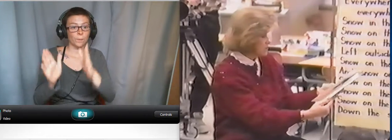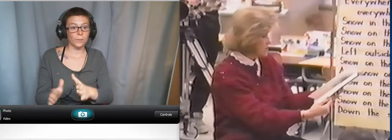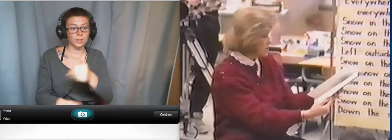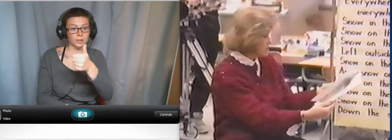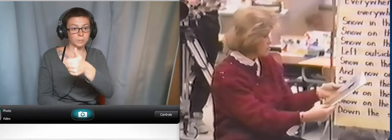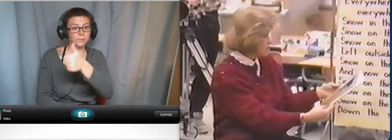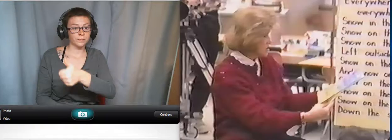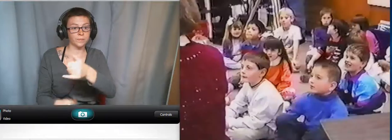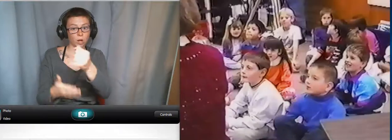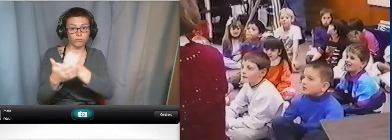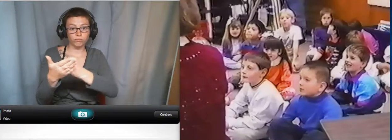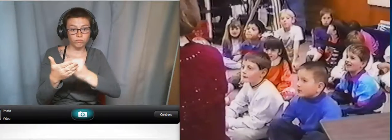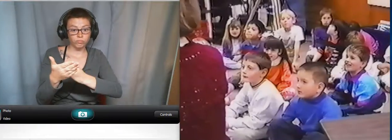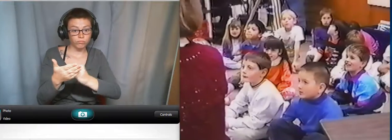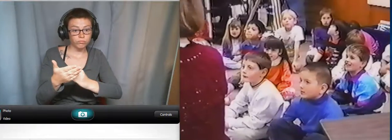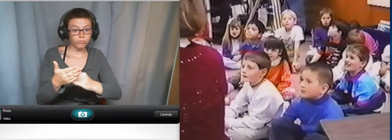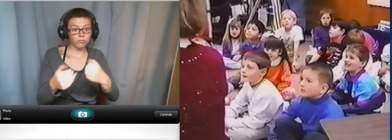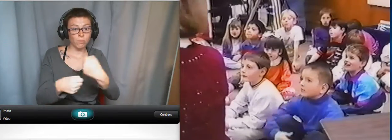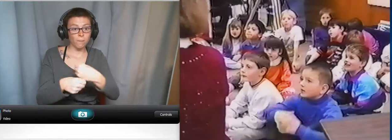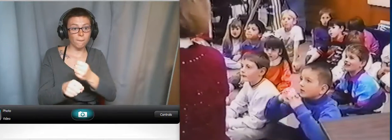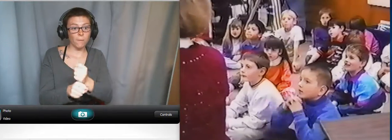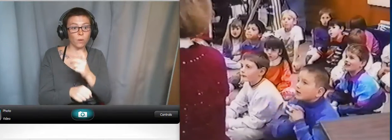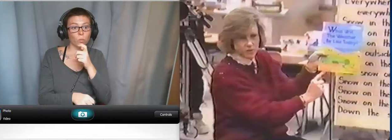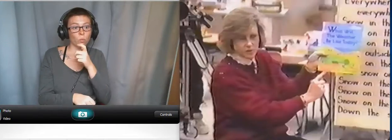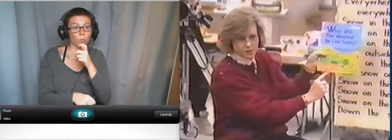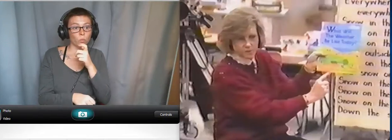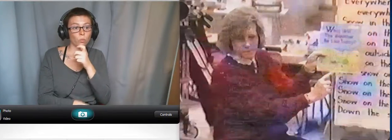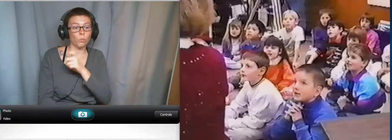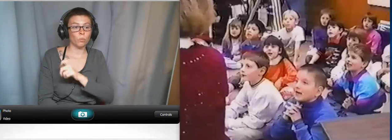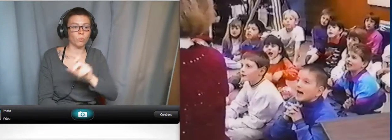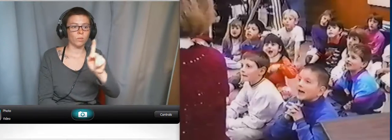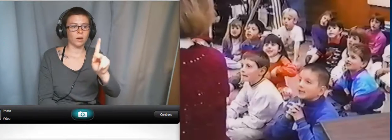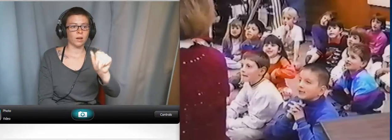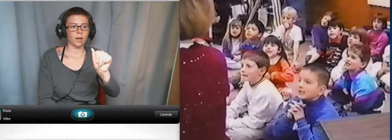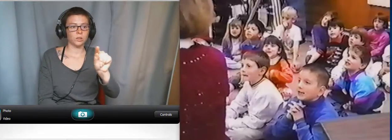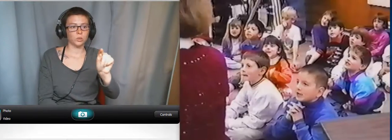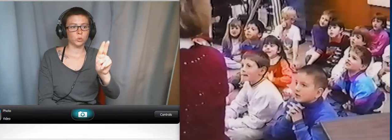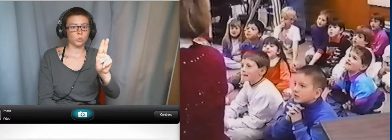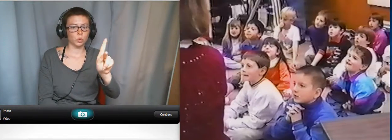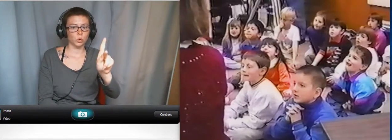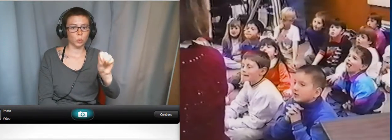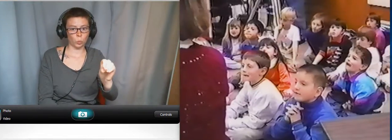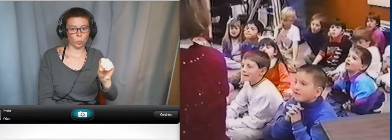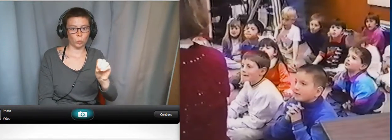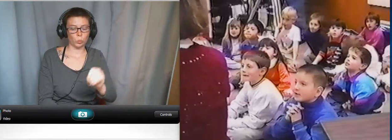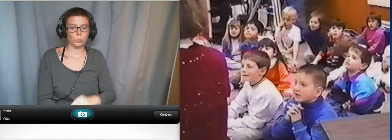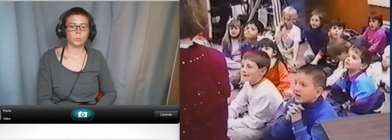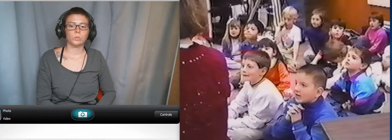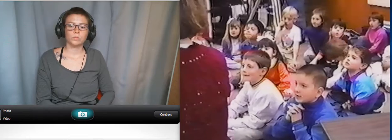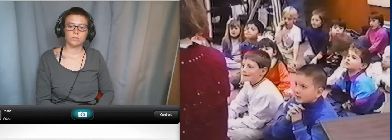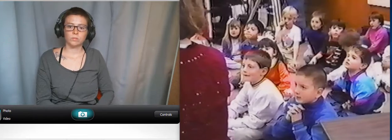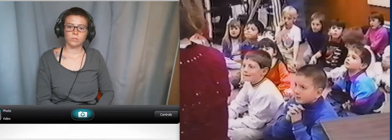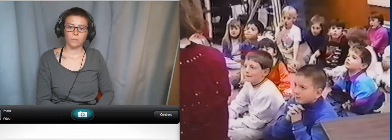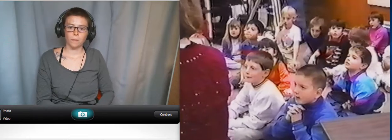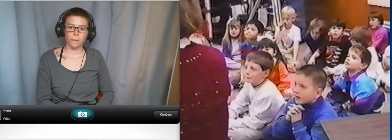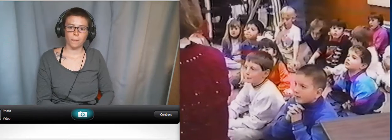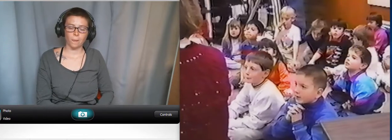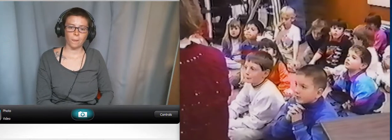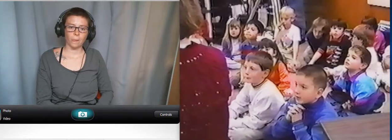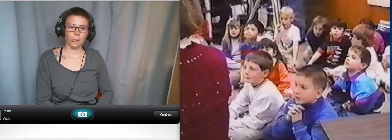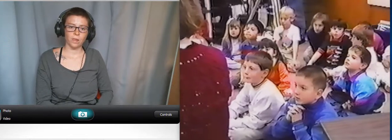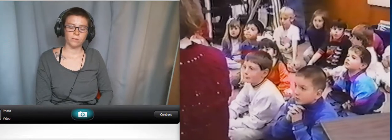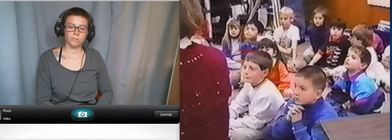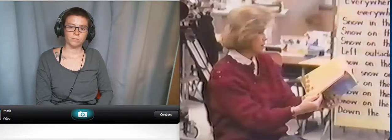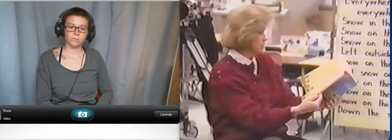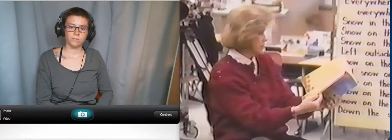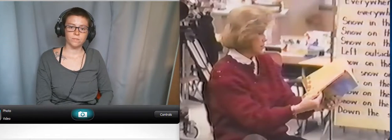Kazuko. Very strange name. And what kind of book is this? This is Scholastic. This one is Scholastic. Okay, what will